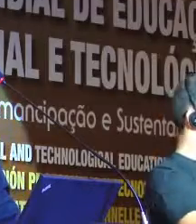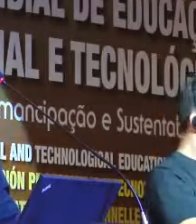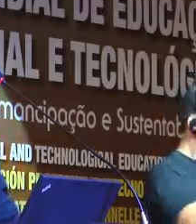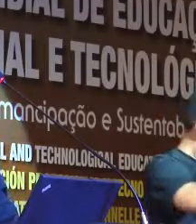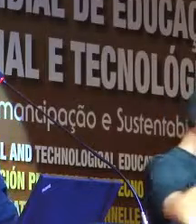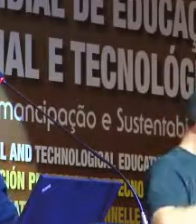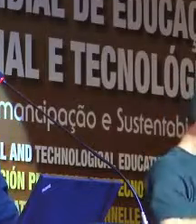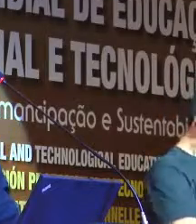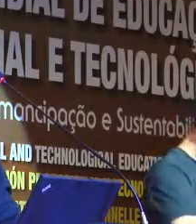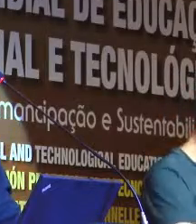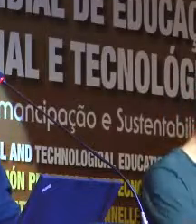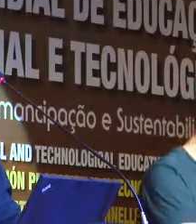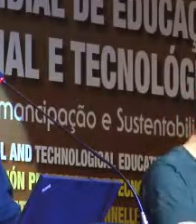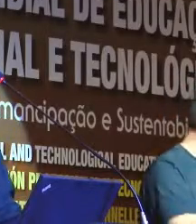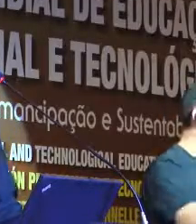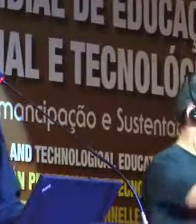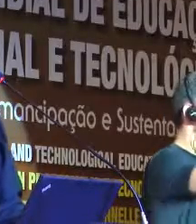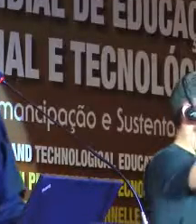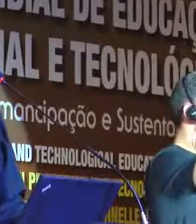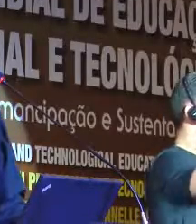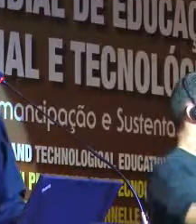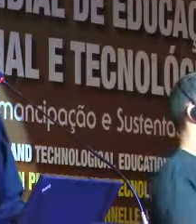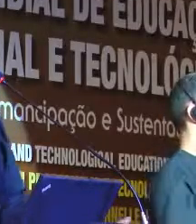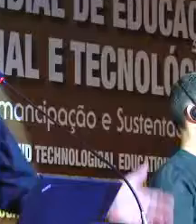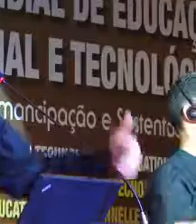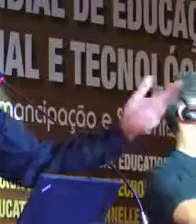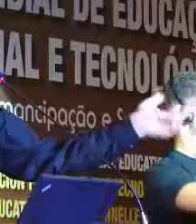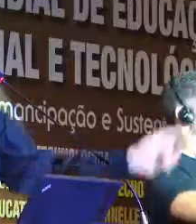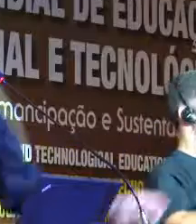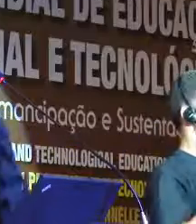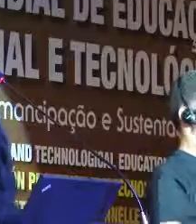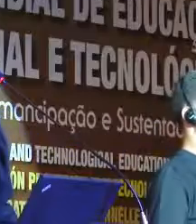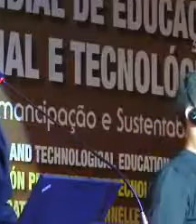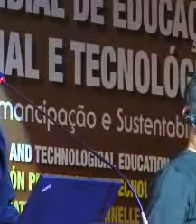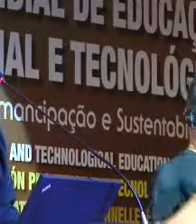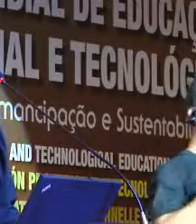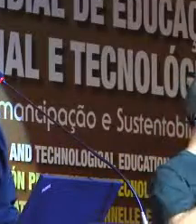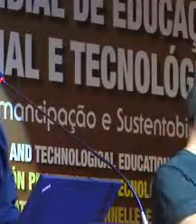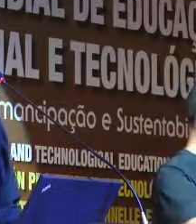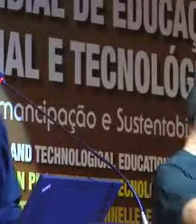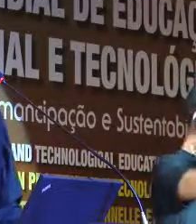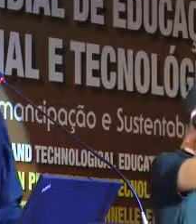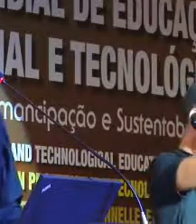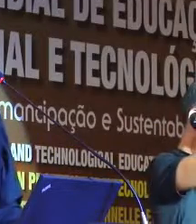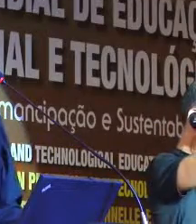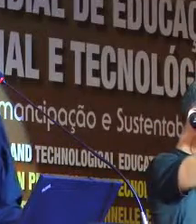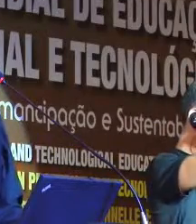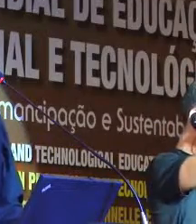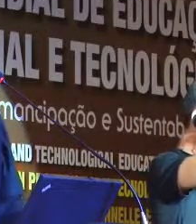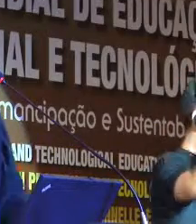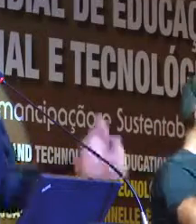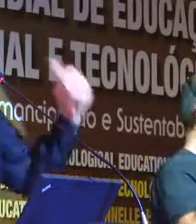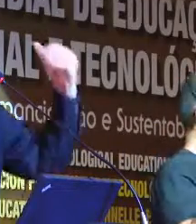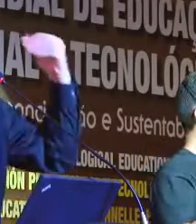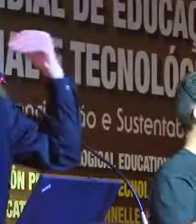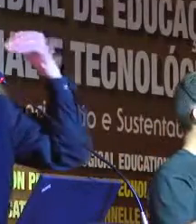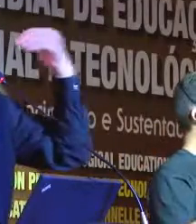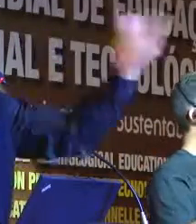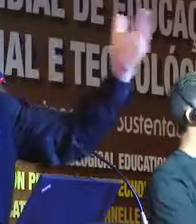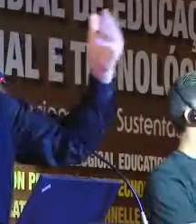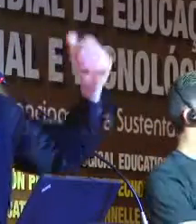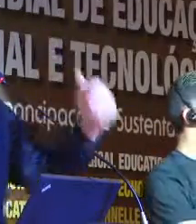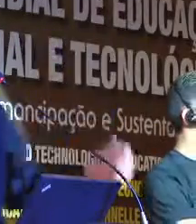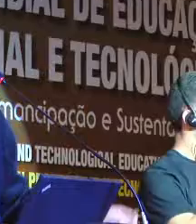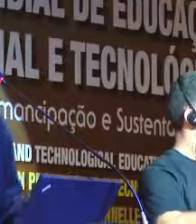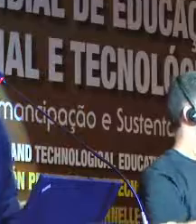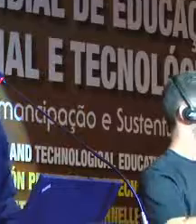My niece teaches in the area of kindergarten 12 years. She teaches